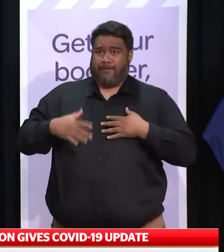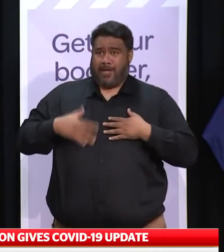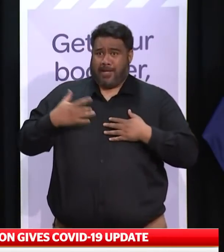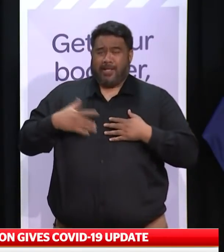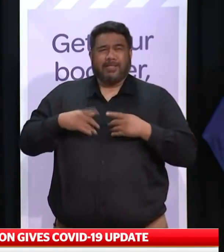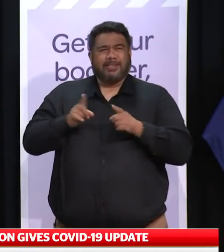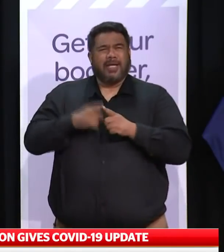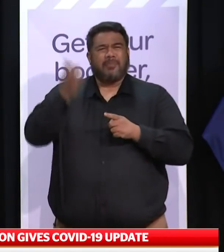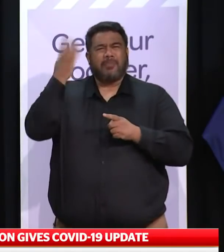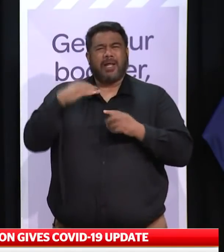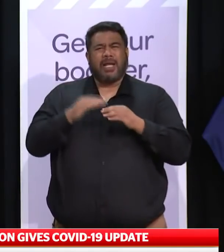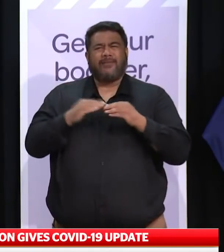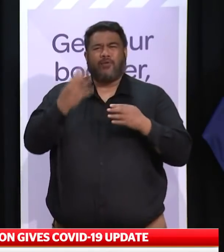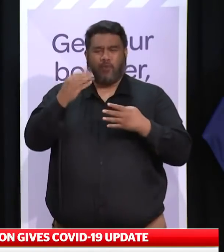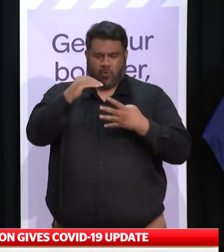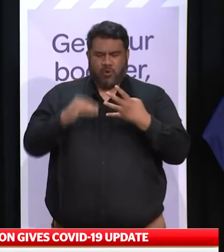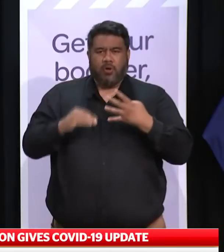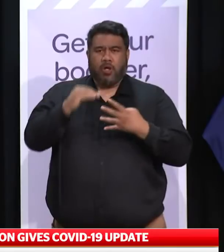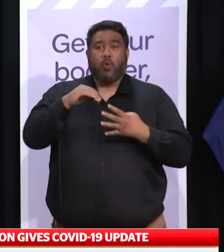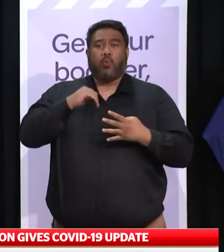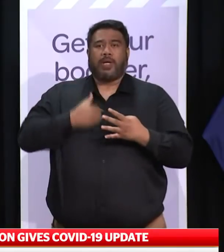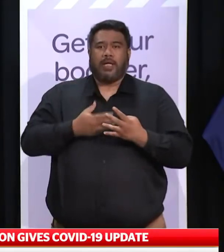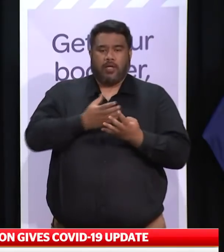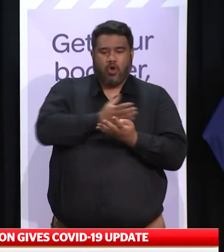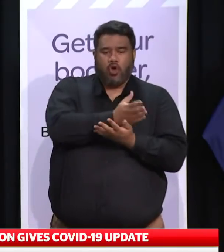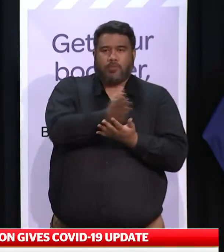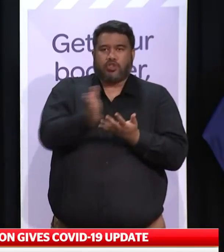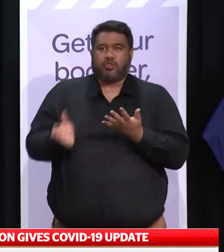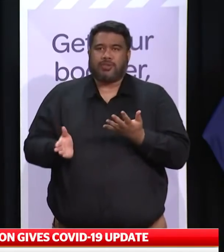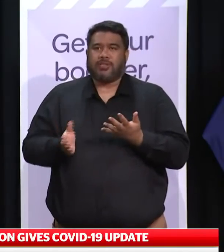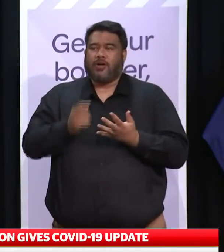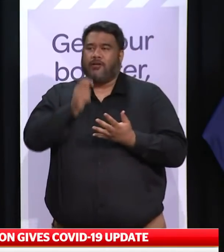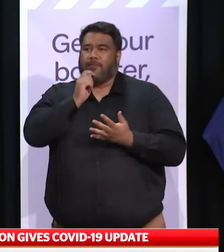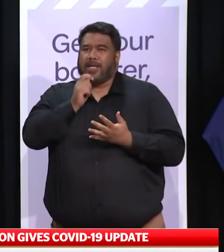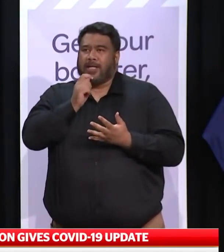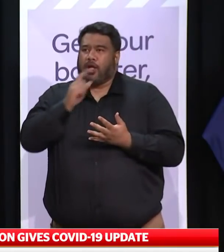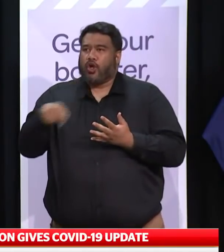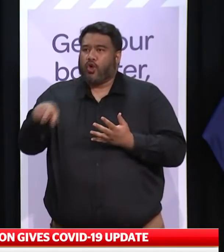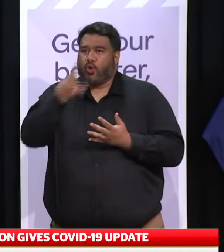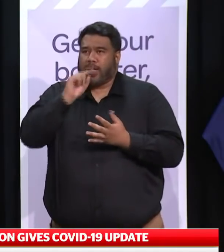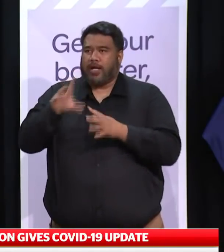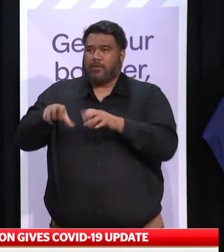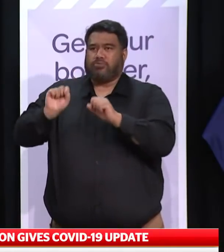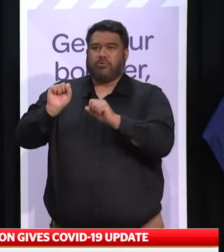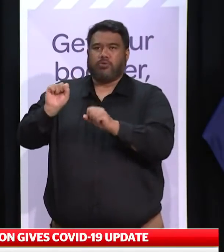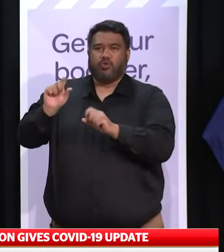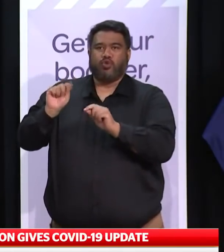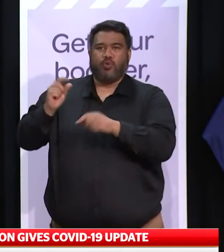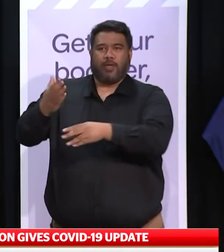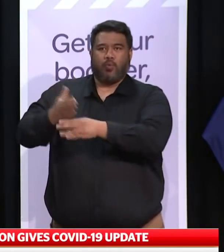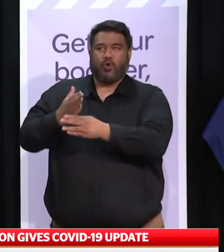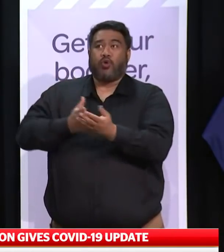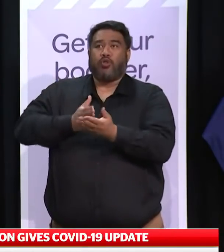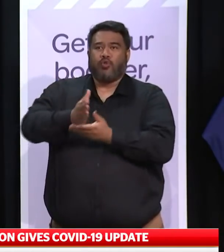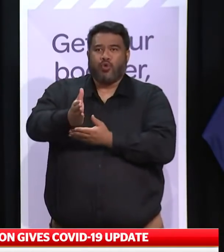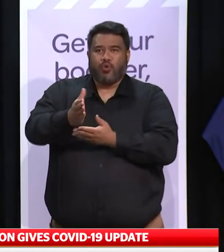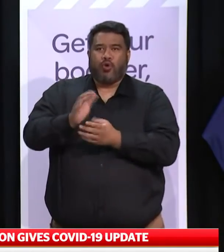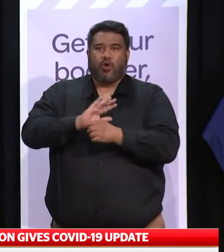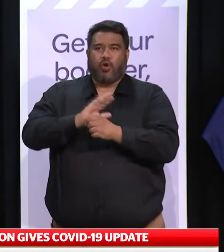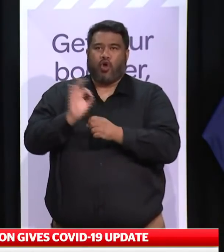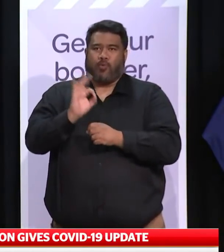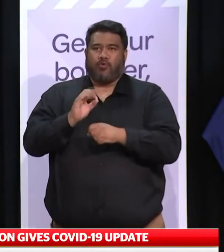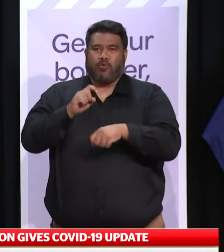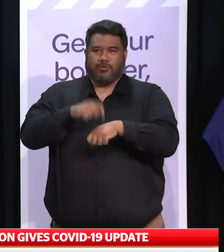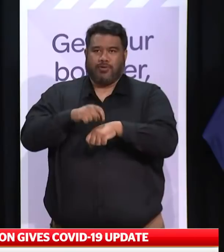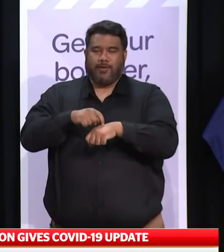did during level 4, we need a wide variety of media being able to undertake their work. Bear in mind, and I think this is a really